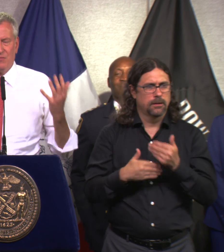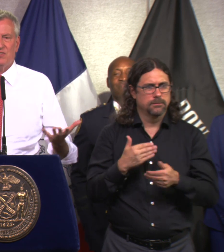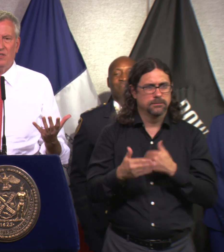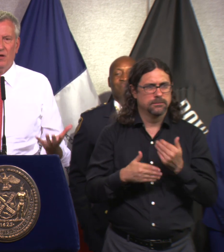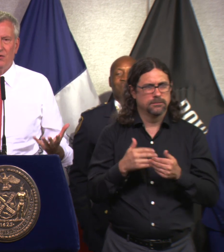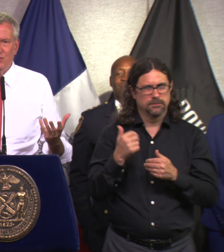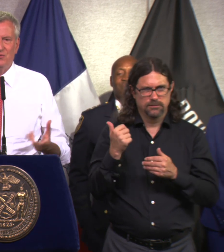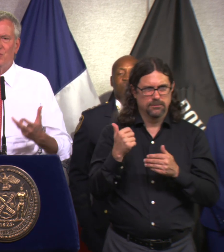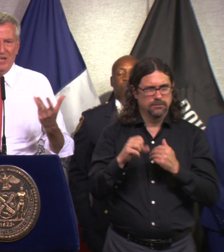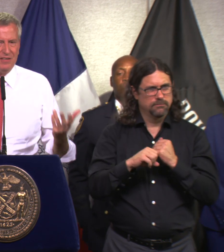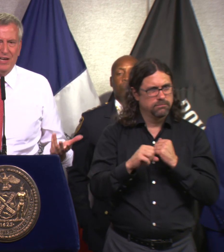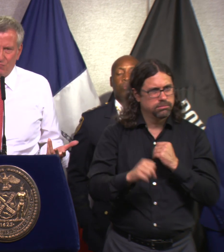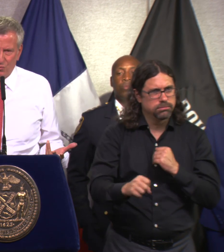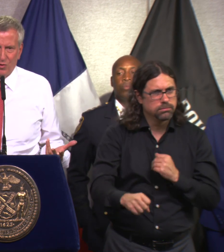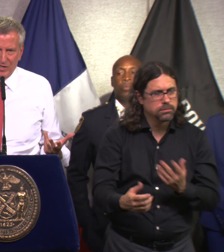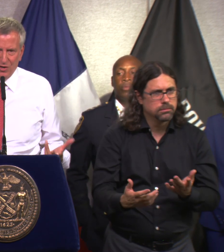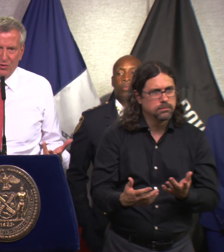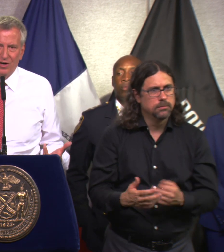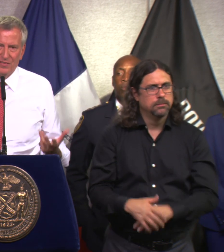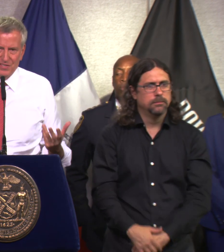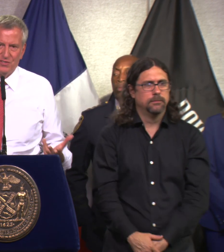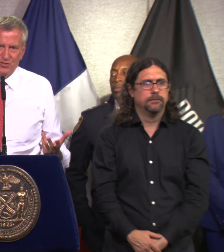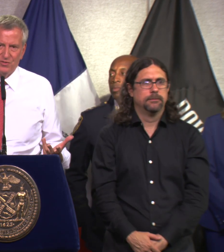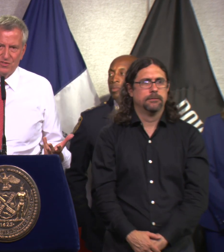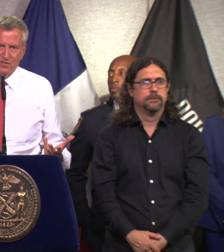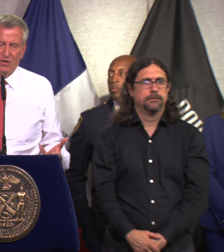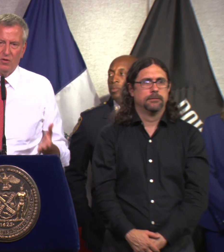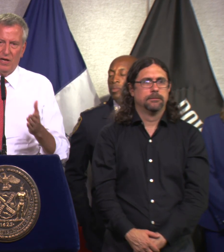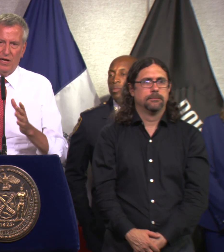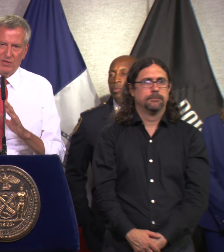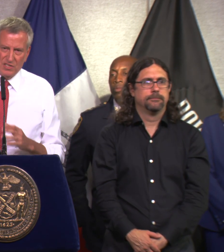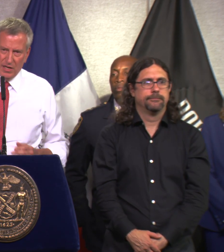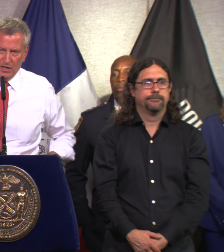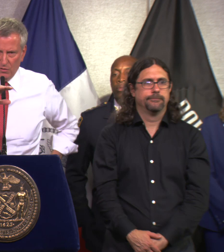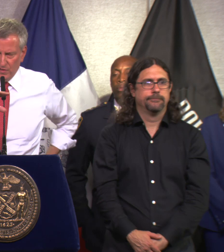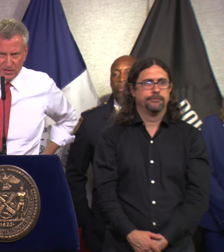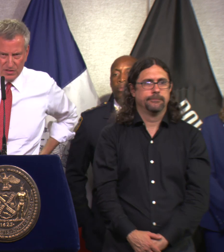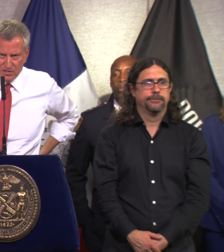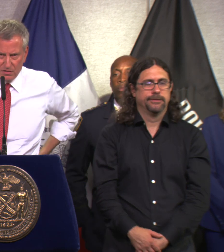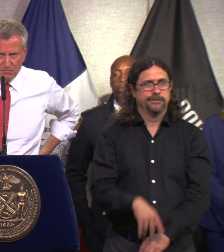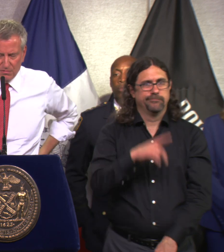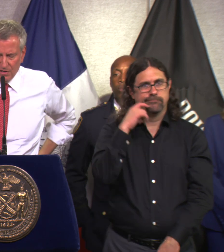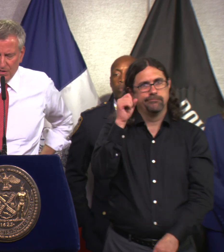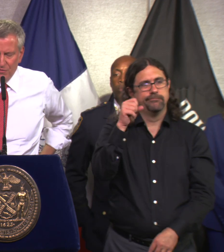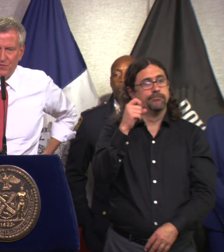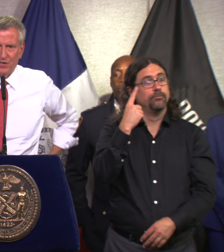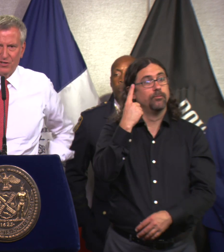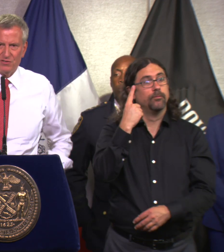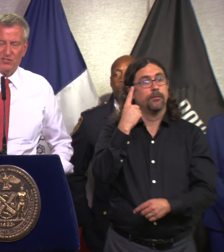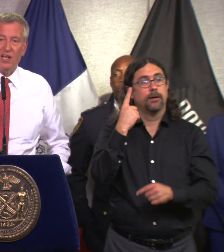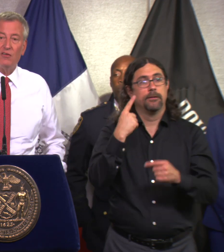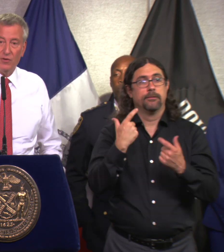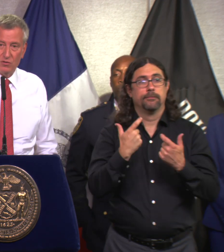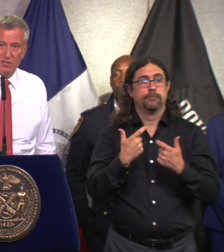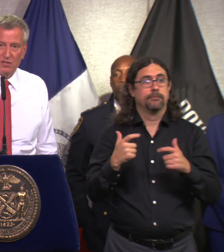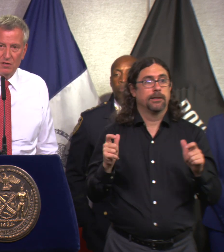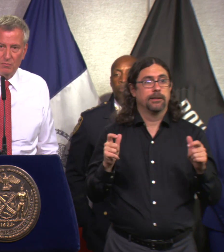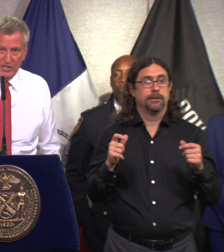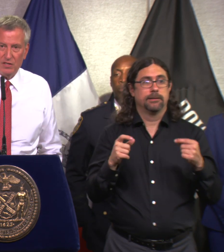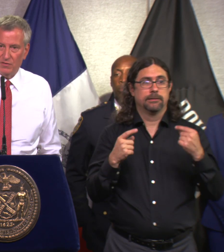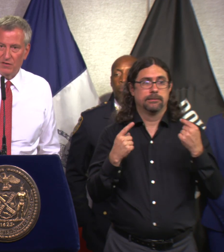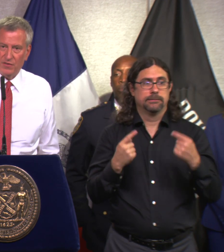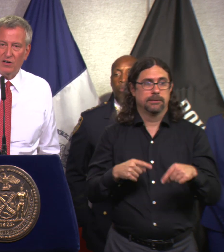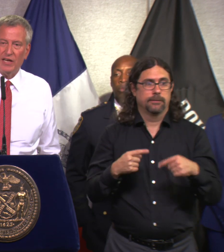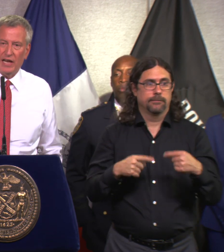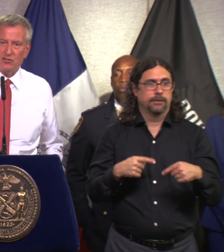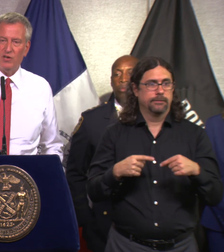there's obviously a huge debate everywhere we go on these issues. So I would say, and I don't think this is a unfair characterization, a lot of folks in the